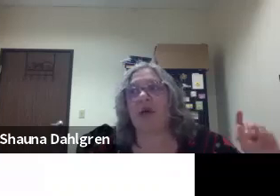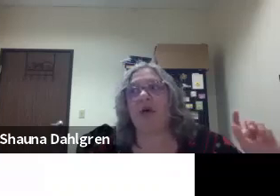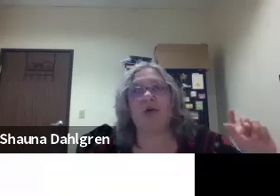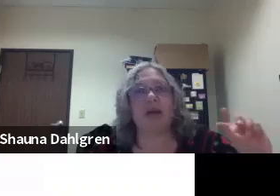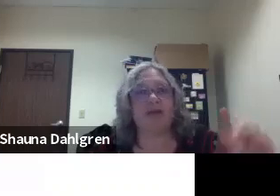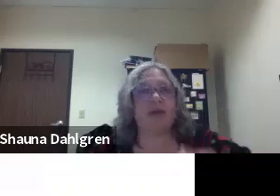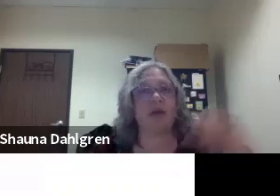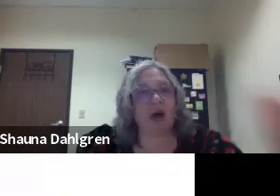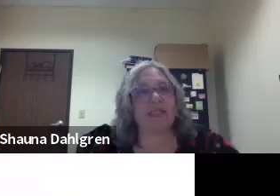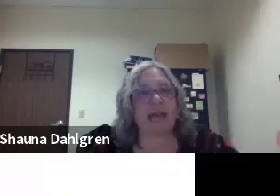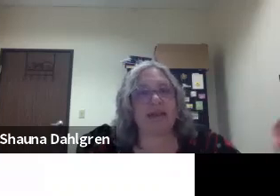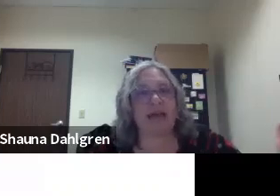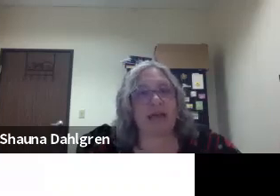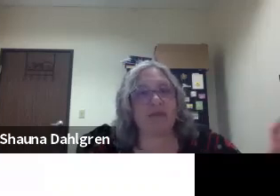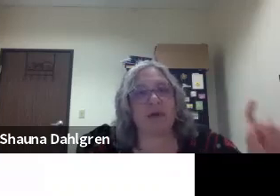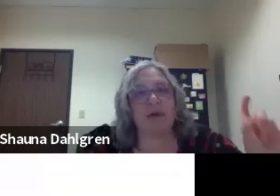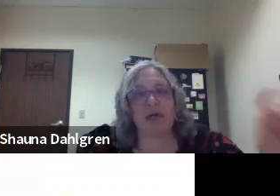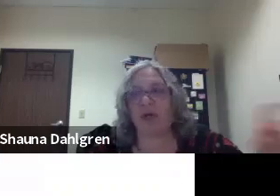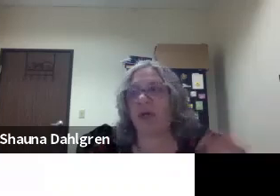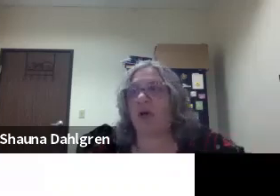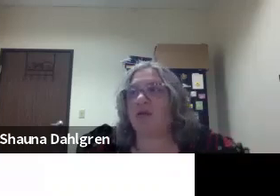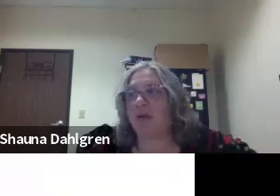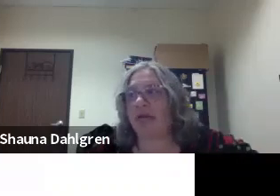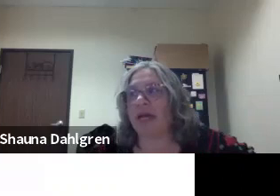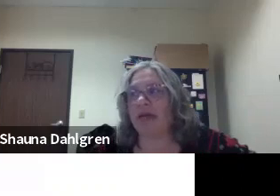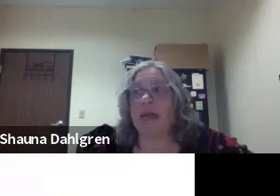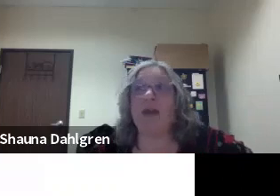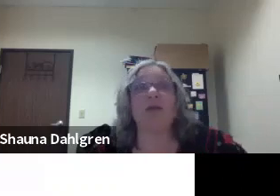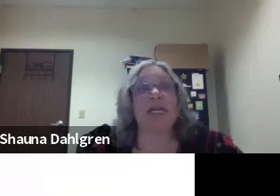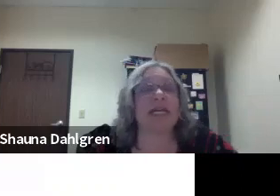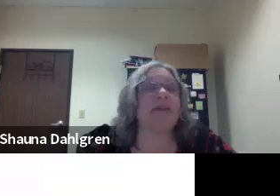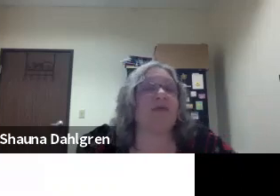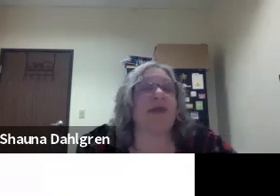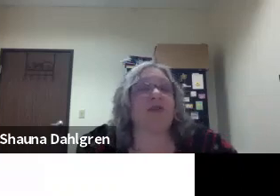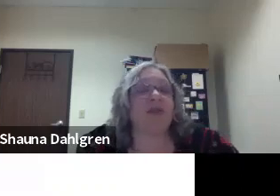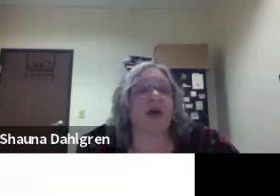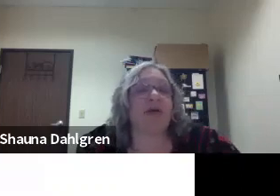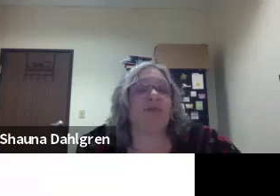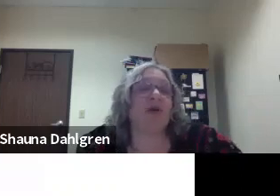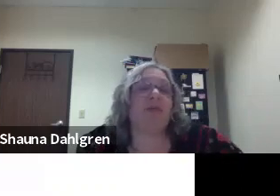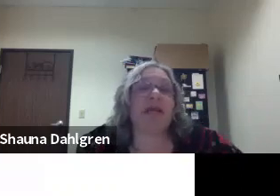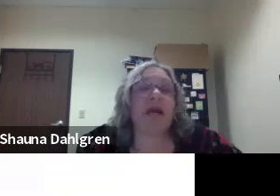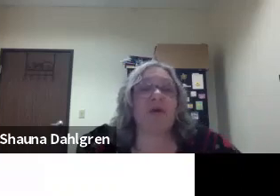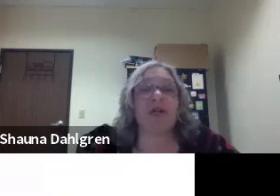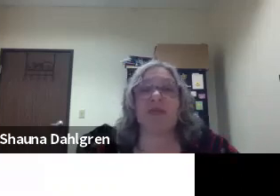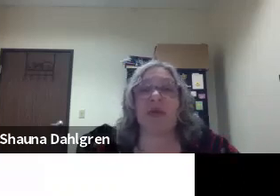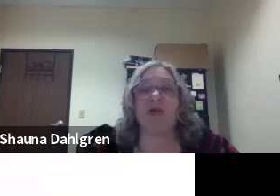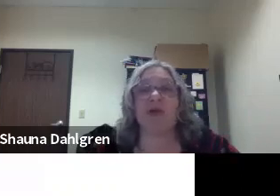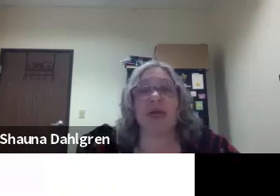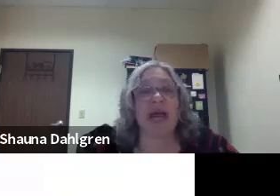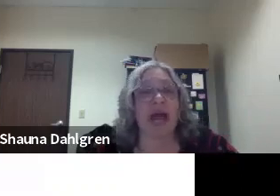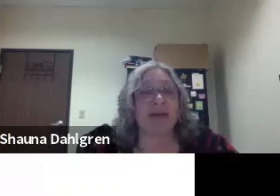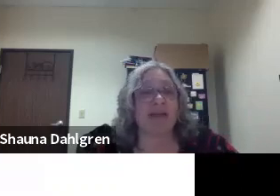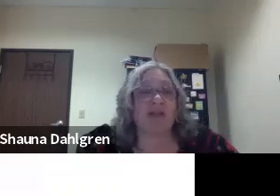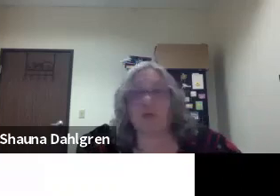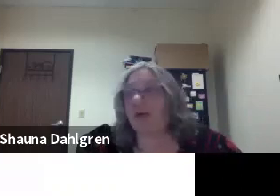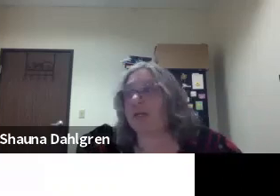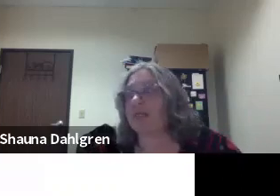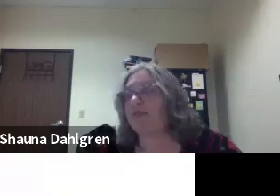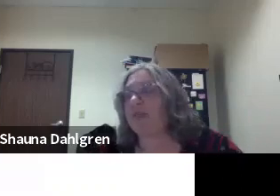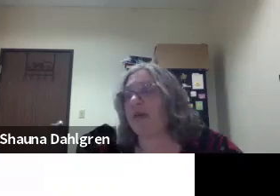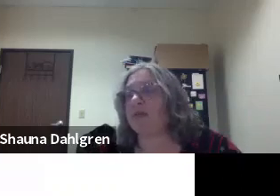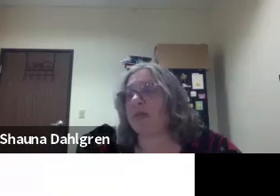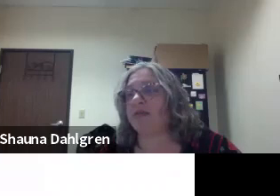And so if you contact that number, you can also not only get information about employment networks, but also get access to